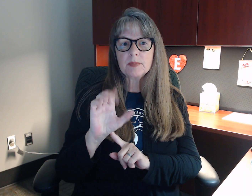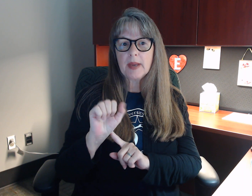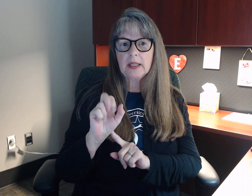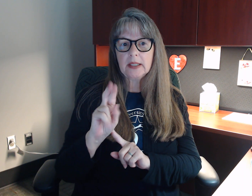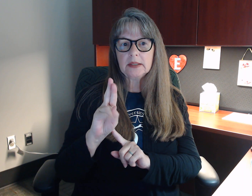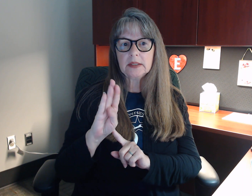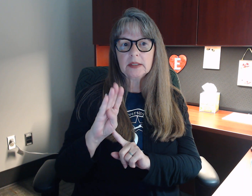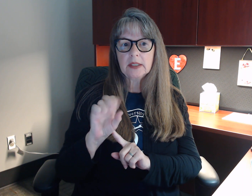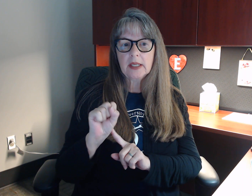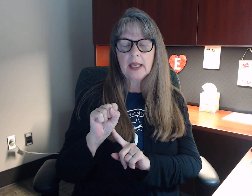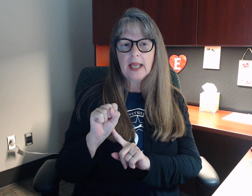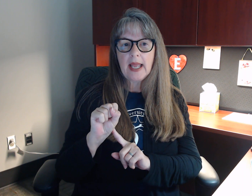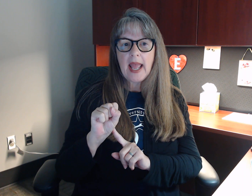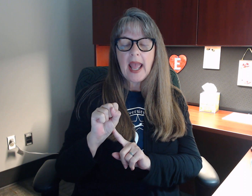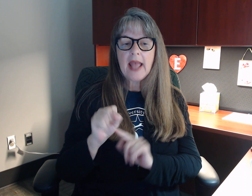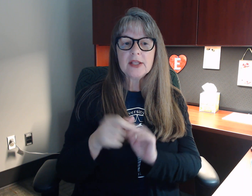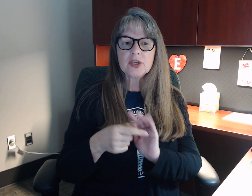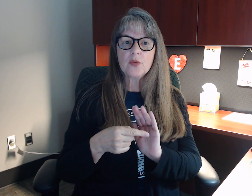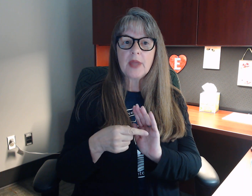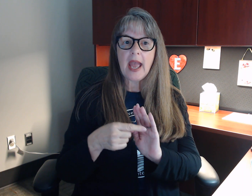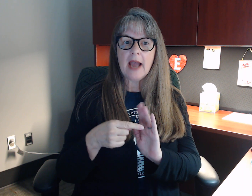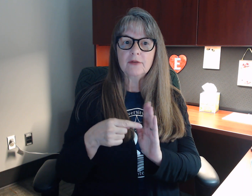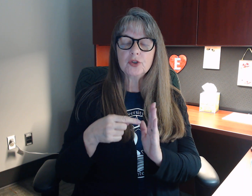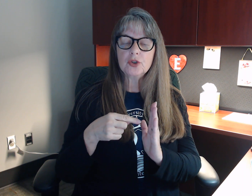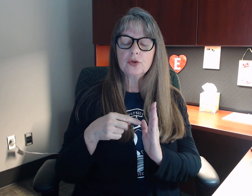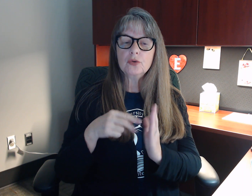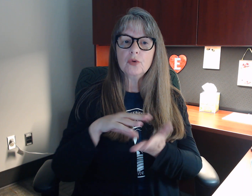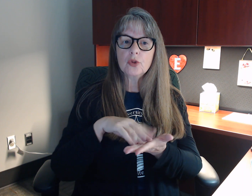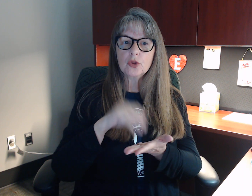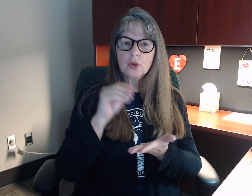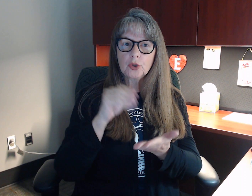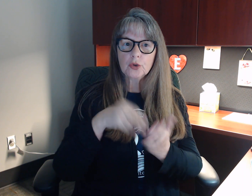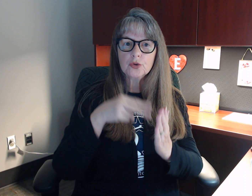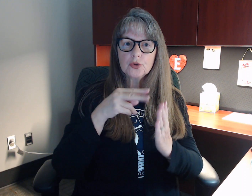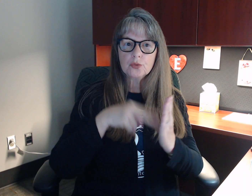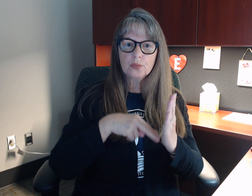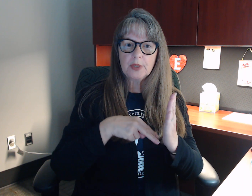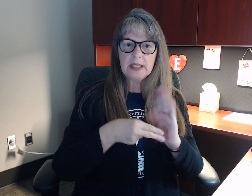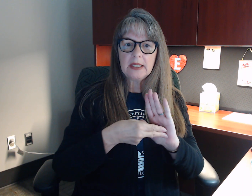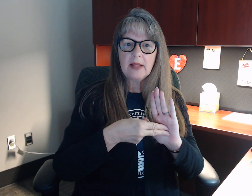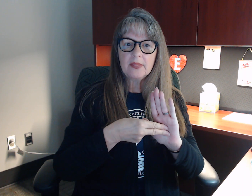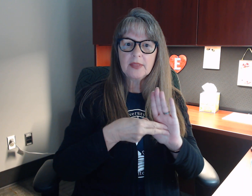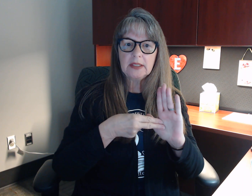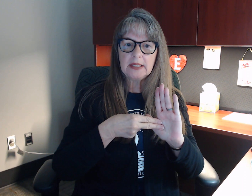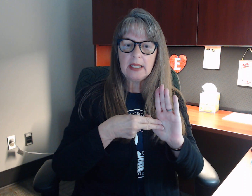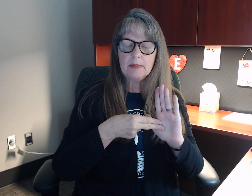it. And so they have to learn to read the labels